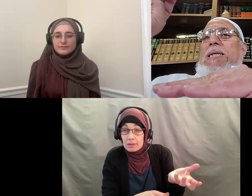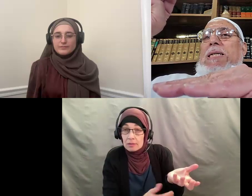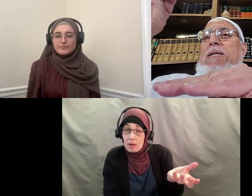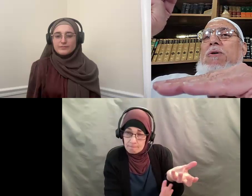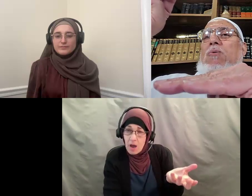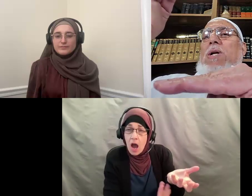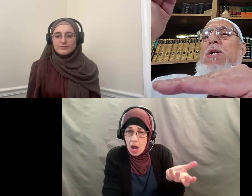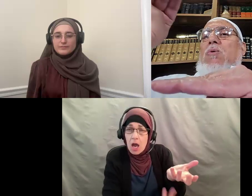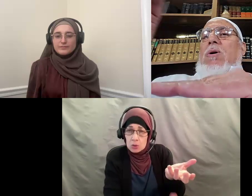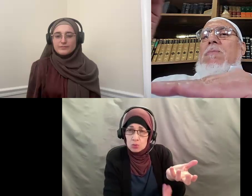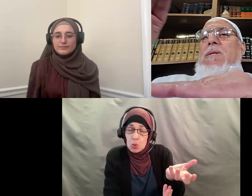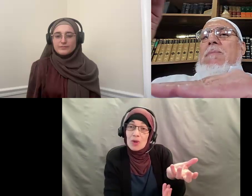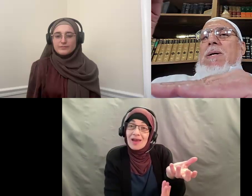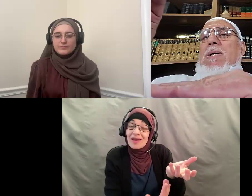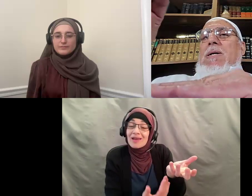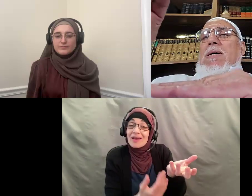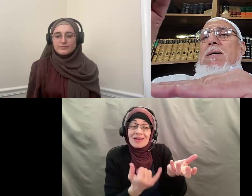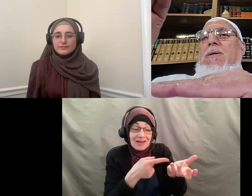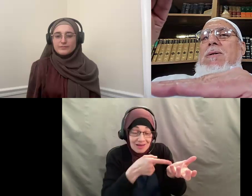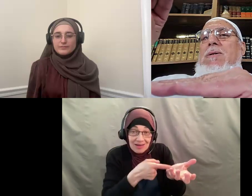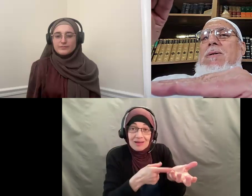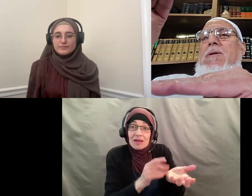because when you warm something,